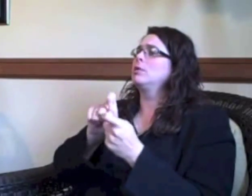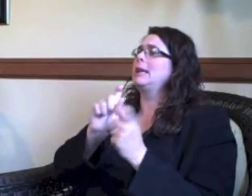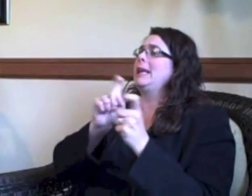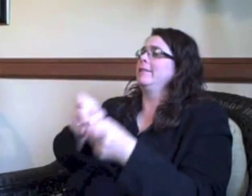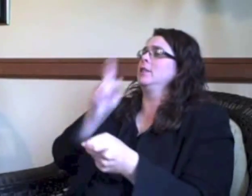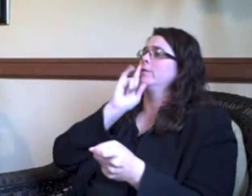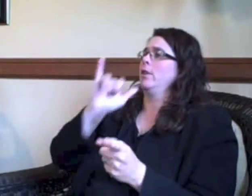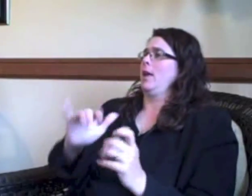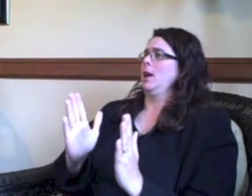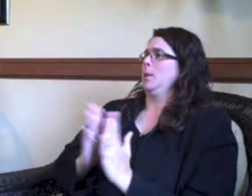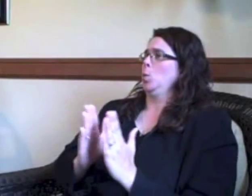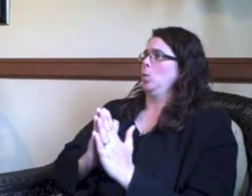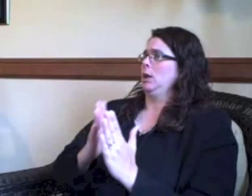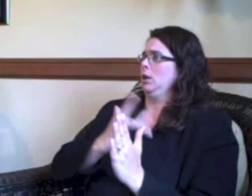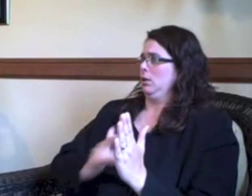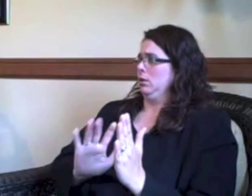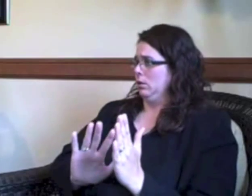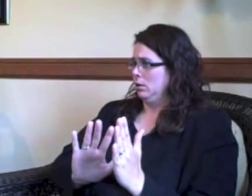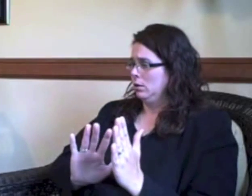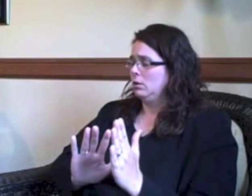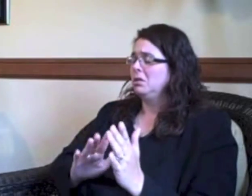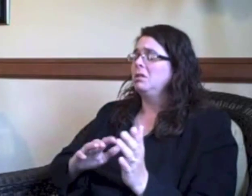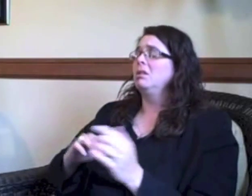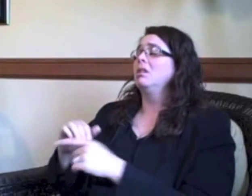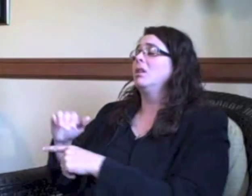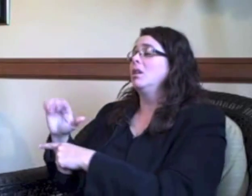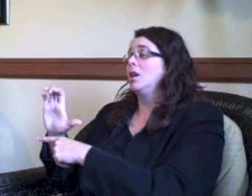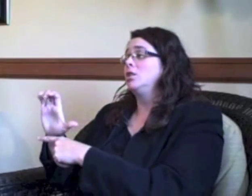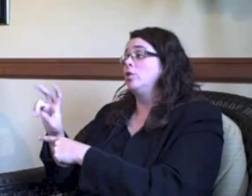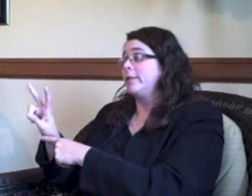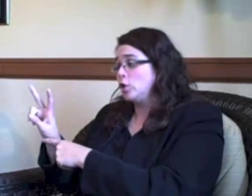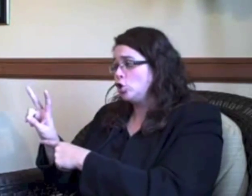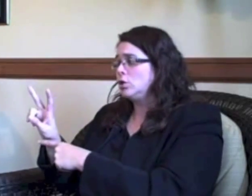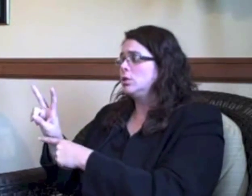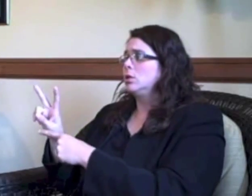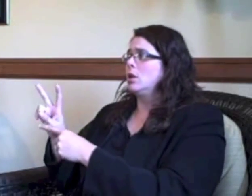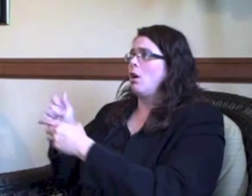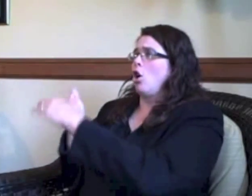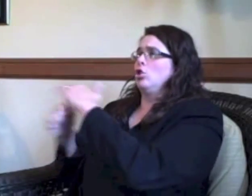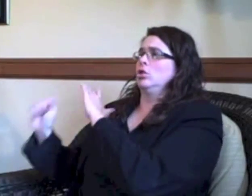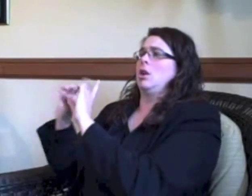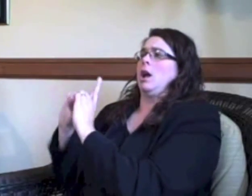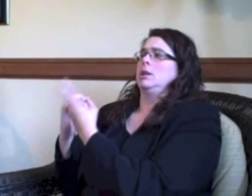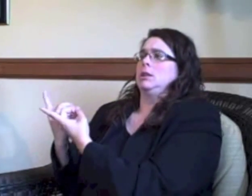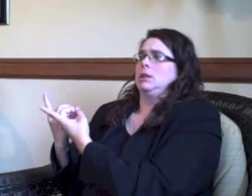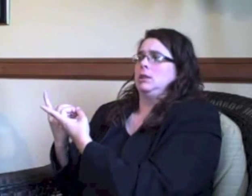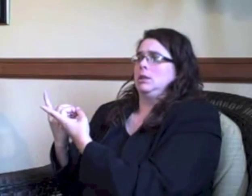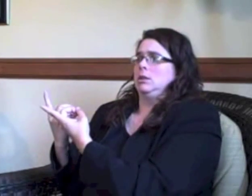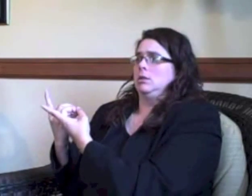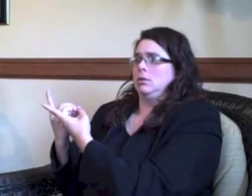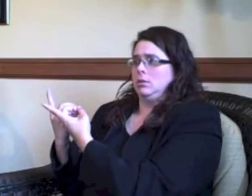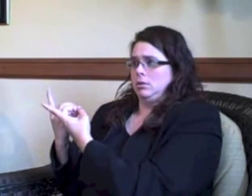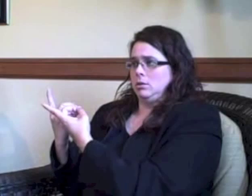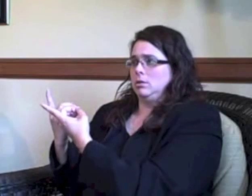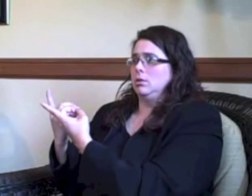and they follow specific gifts for that community. Consecrated virgin is under the